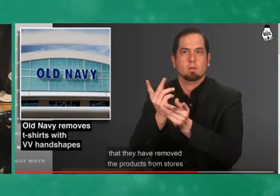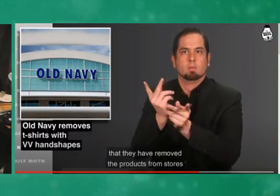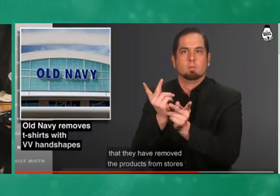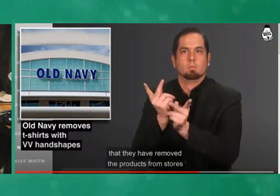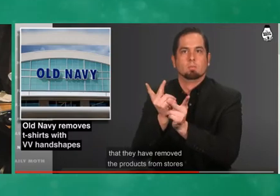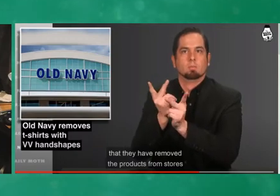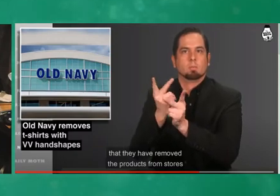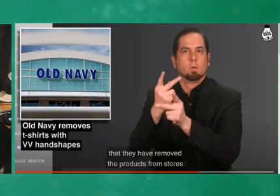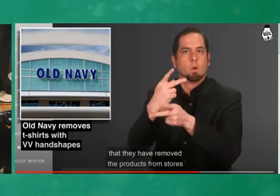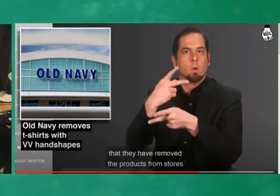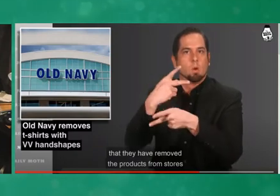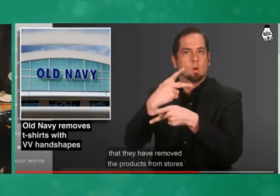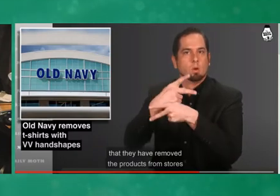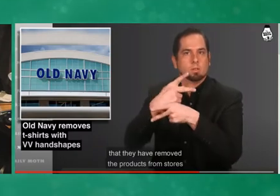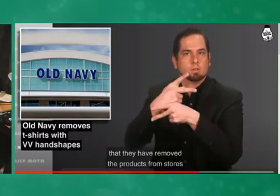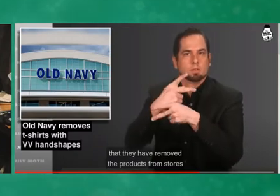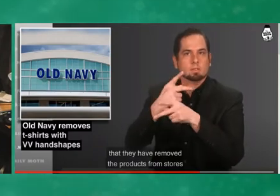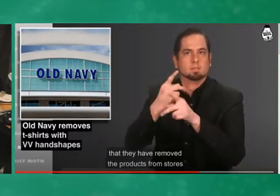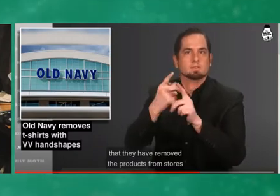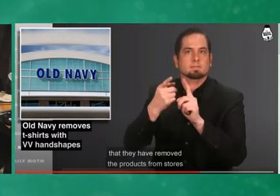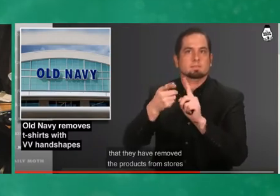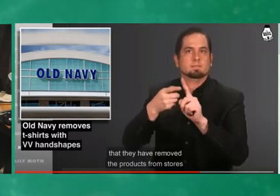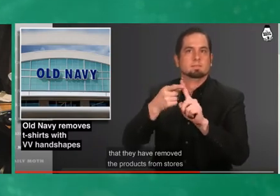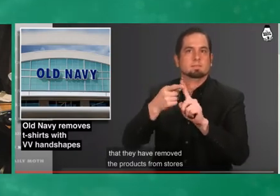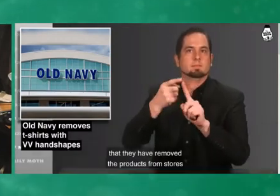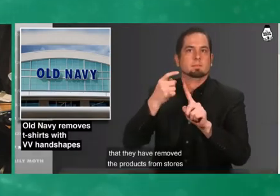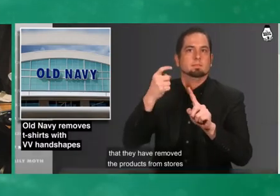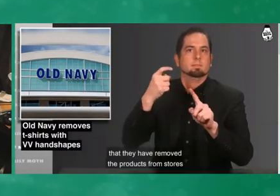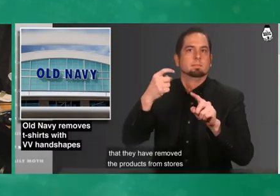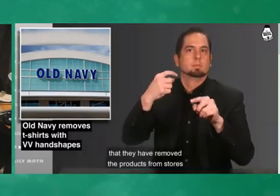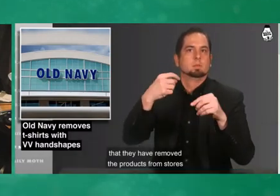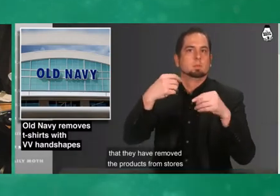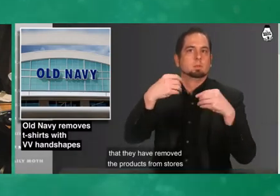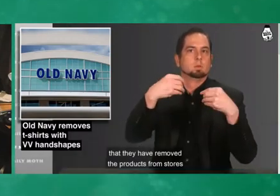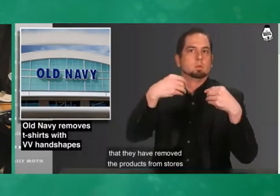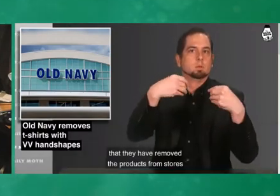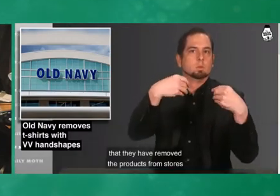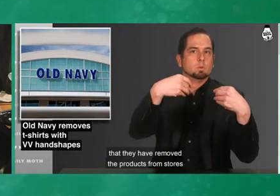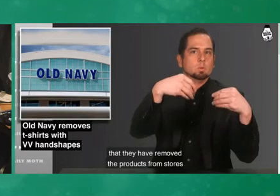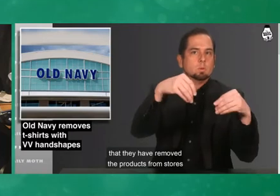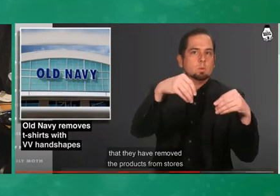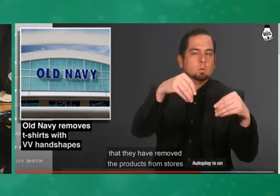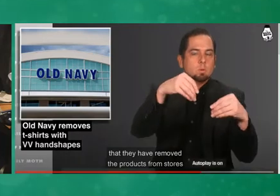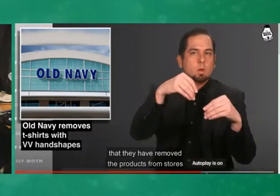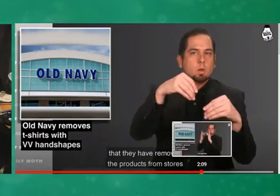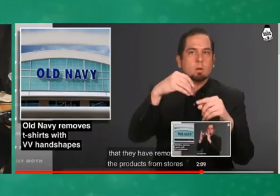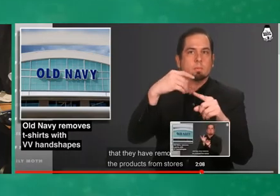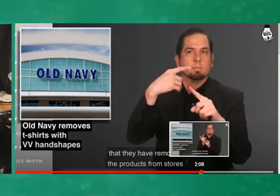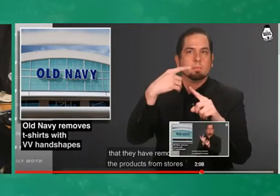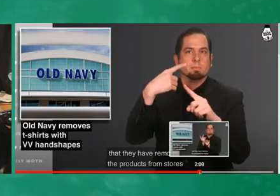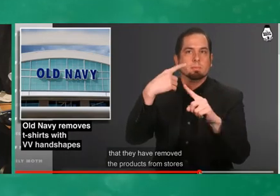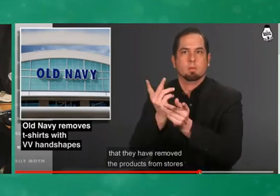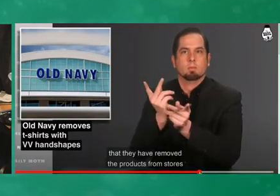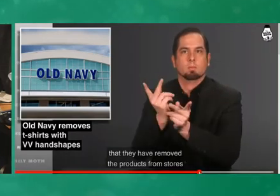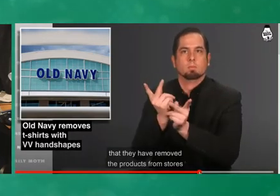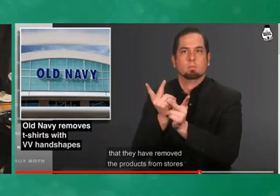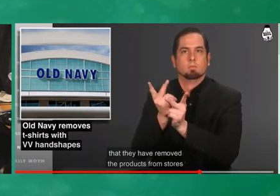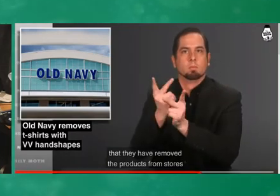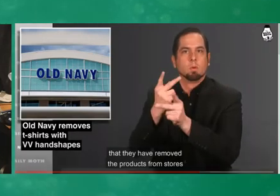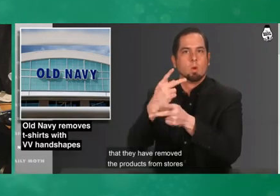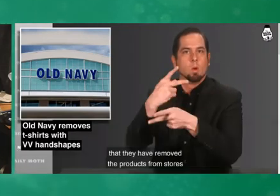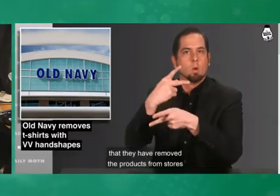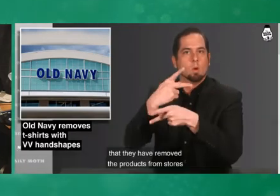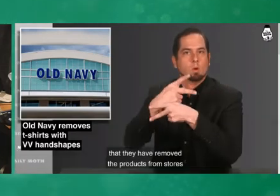all the products, sometimes see products like this. You can see products the other way too. I'm sorry, I was not paying